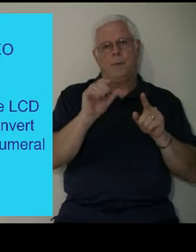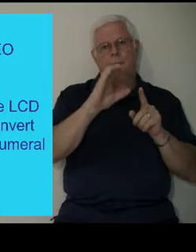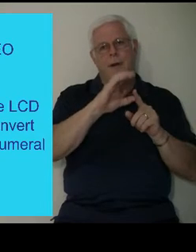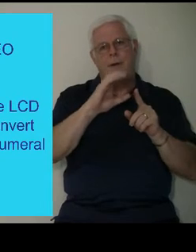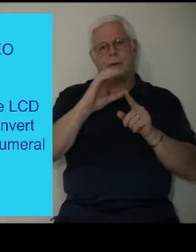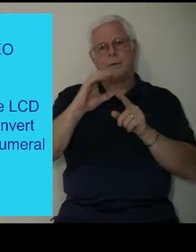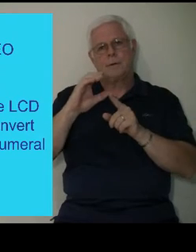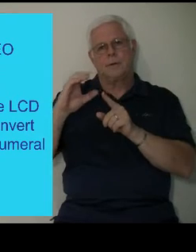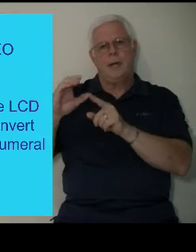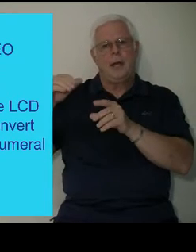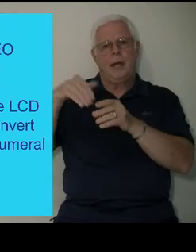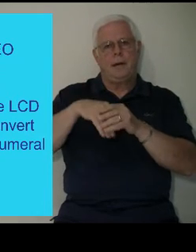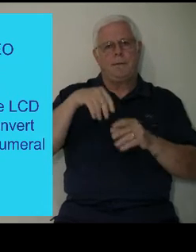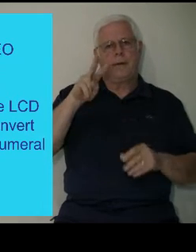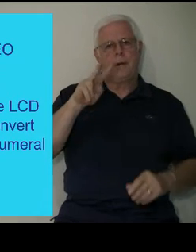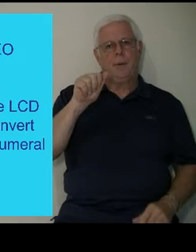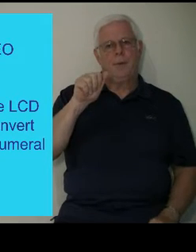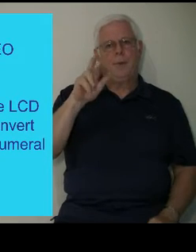of characters in a variable